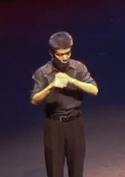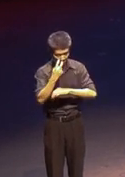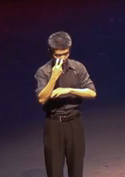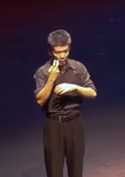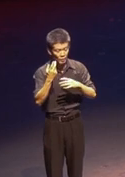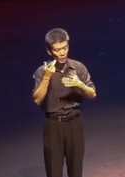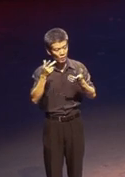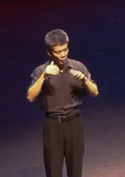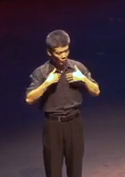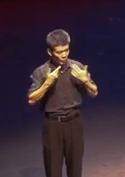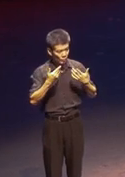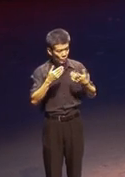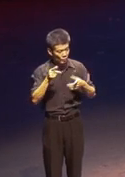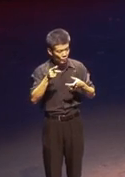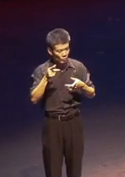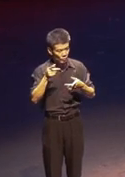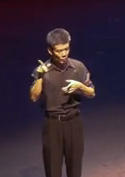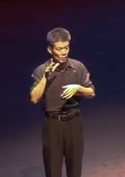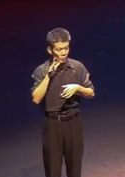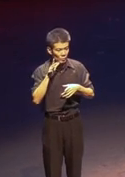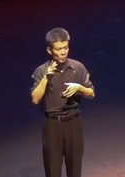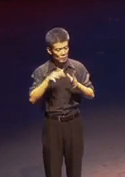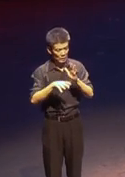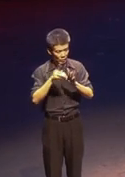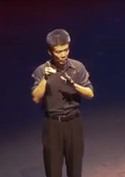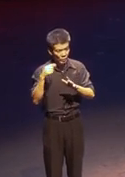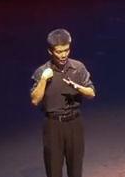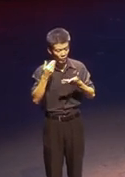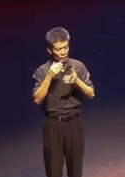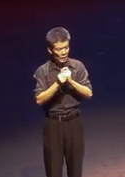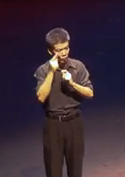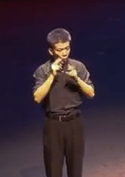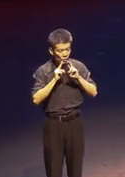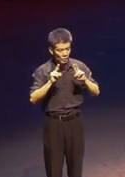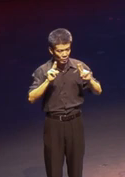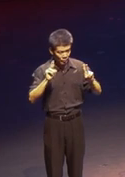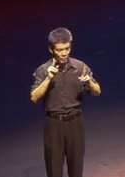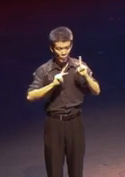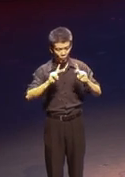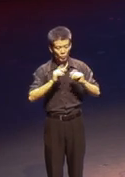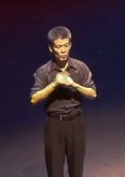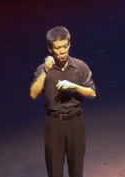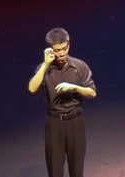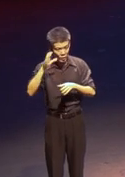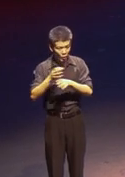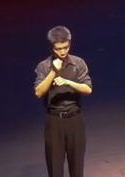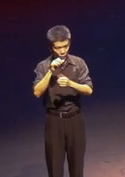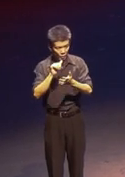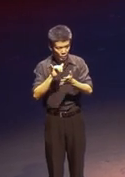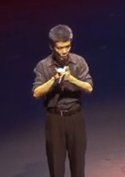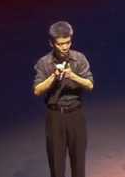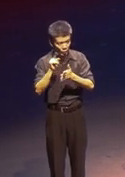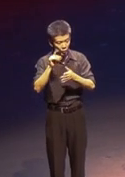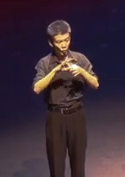and autistic, and Cody's devoted mother discovered that Cody has a talent for singing and performing. And so he won the AGT at